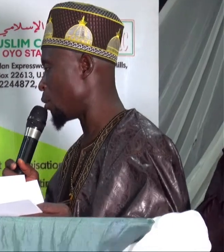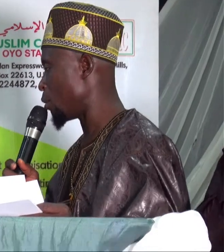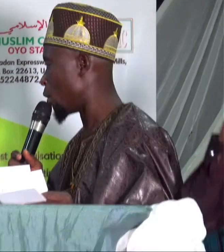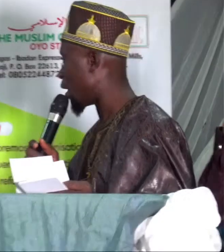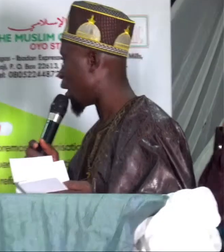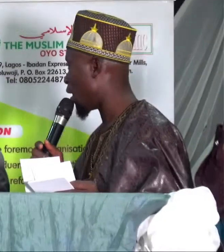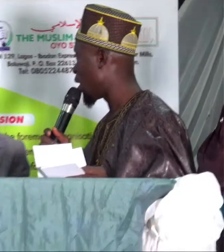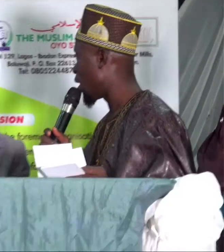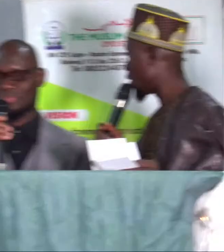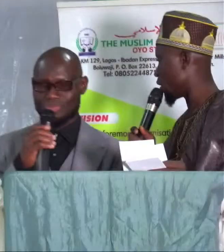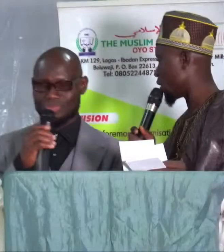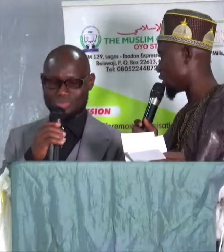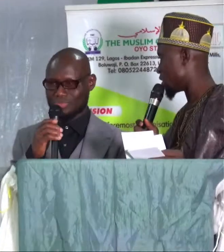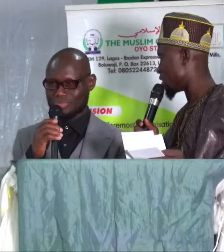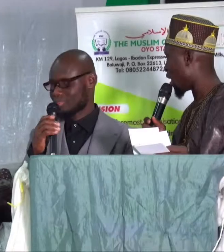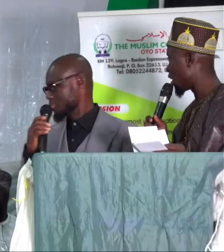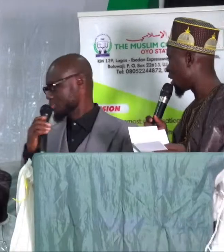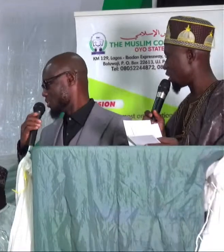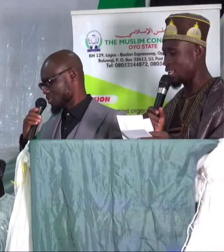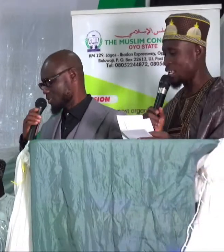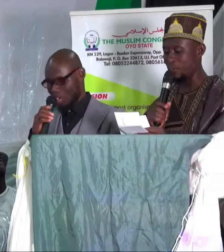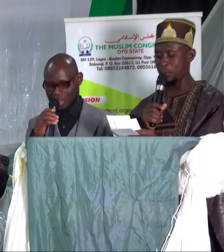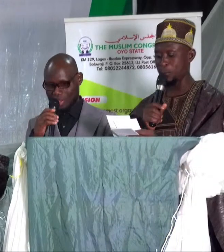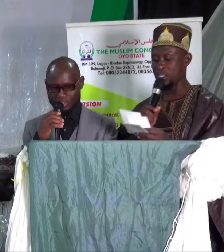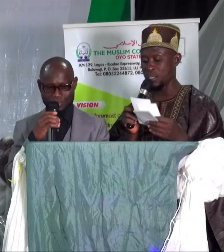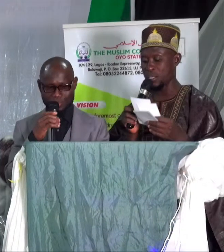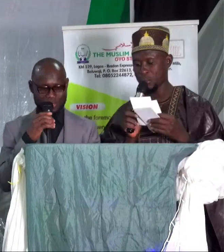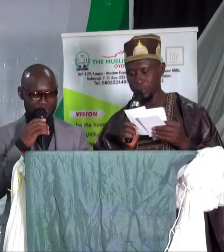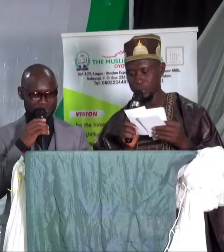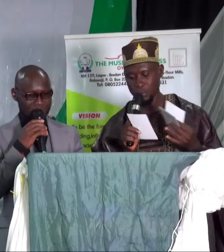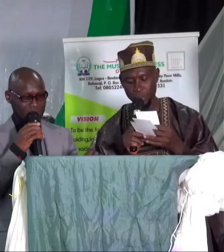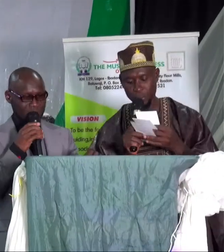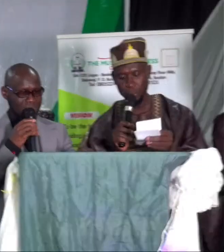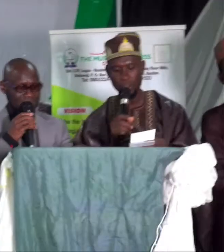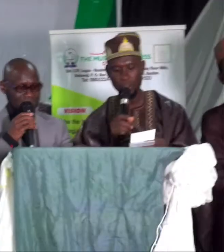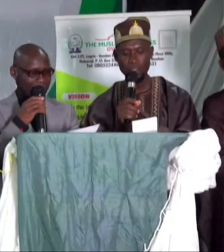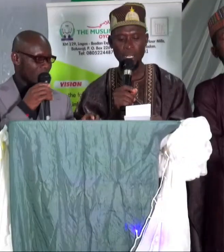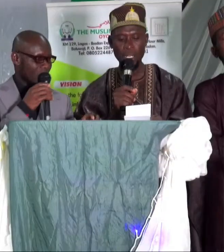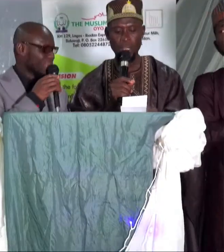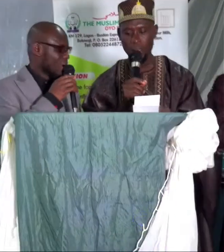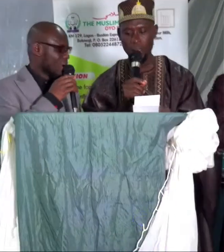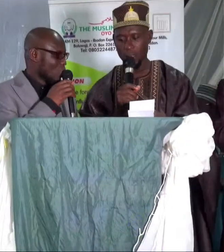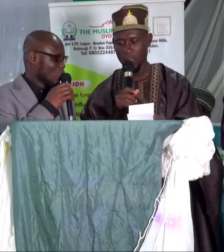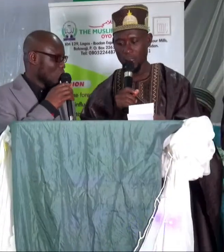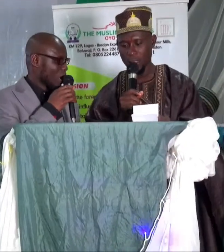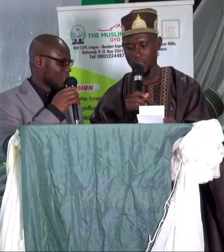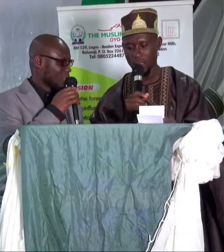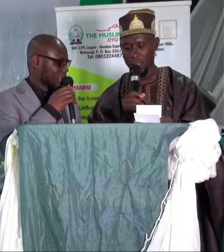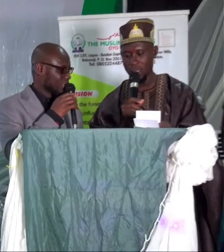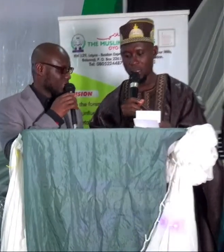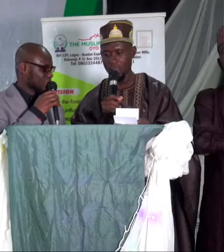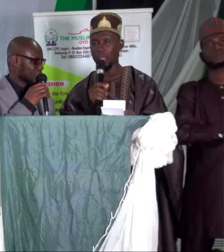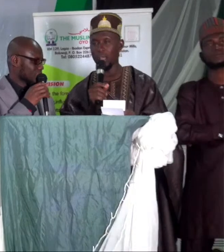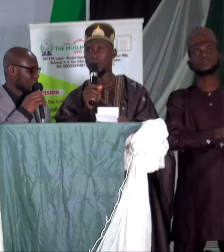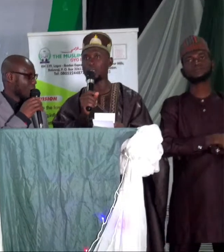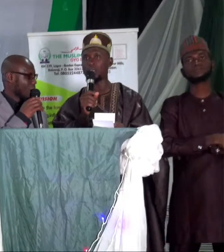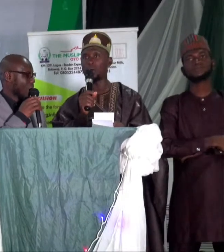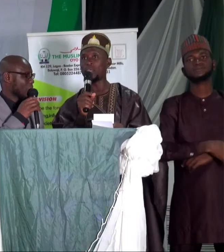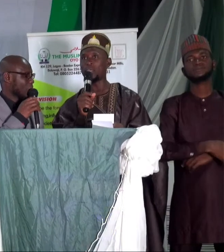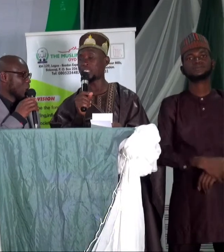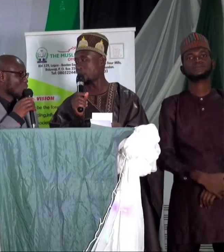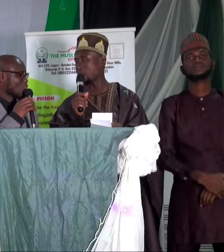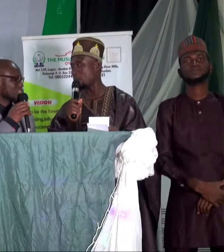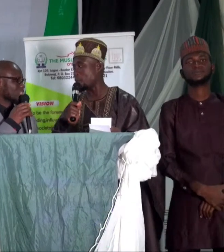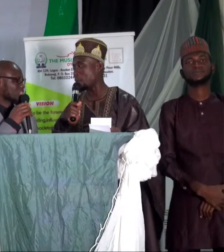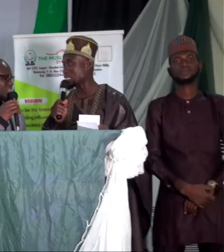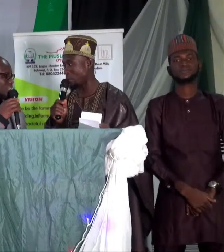Jazakumullahu anna khair al jaza. Thank you very much. You're welcome, sir. Mo ibe nikan mo wo Quran wa lekan ni o ti mo wa boya so